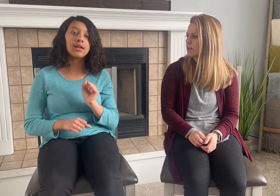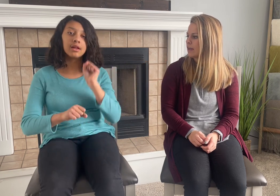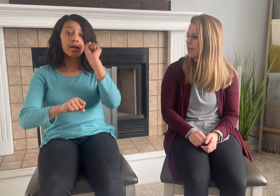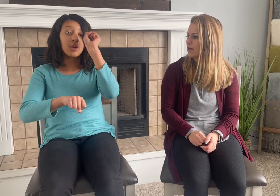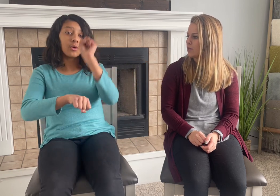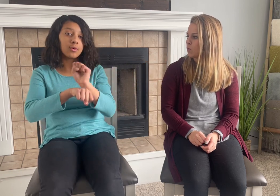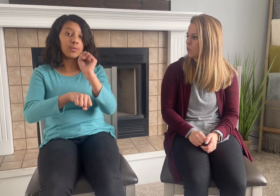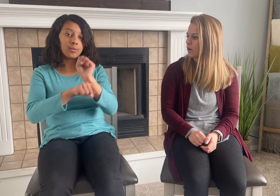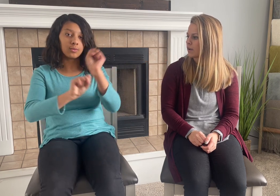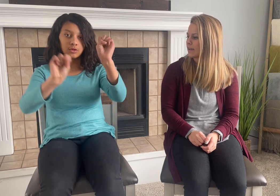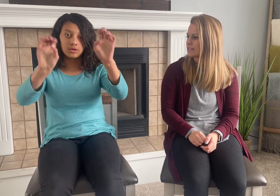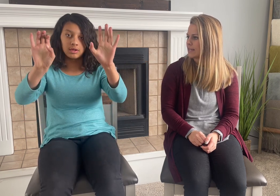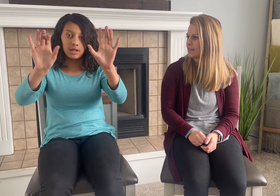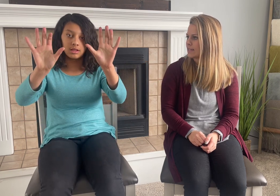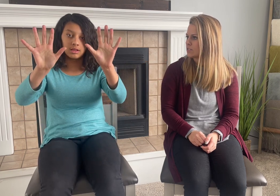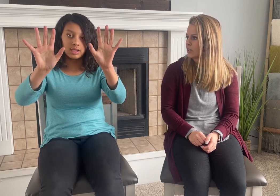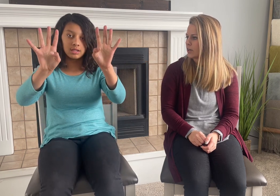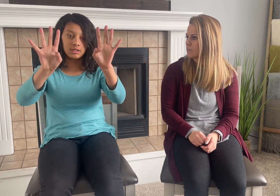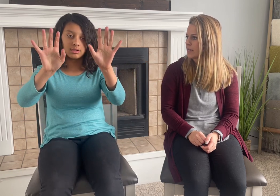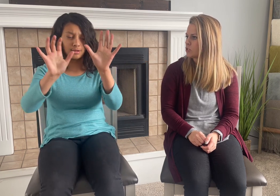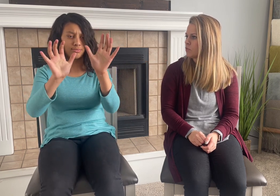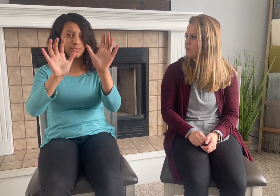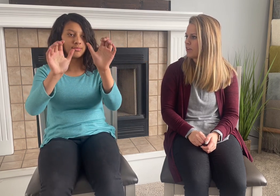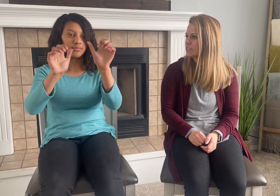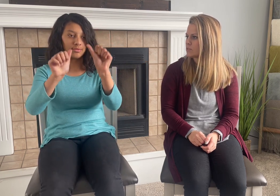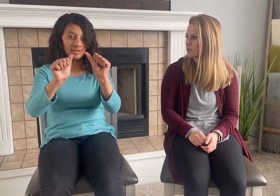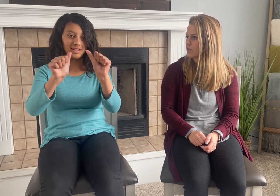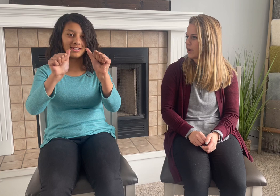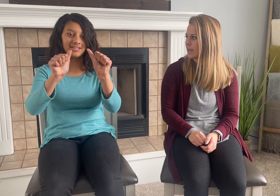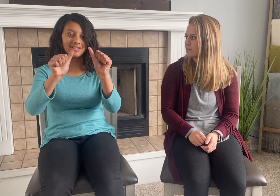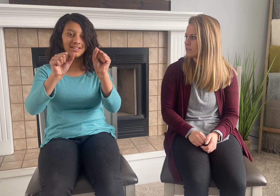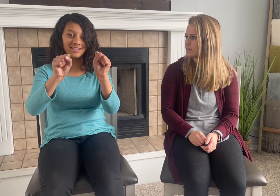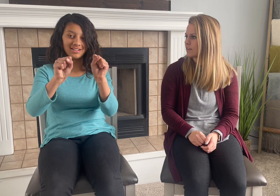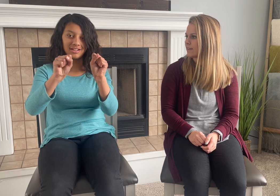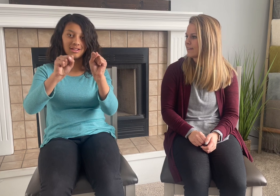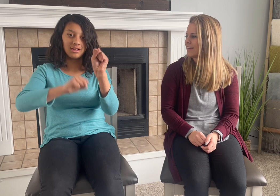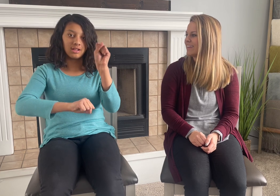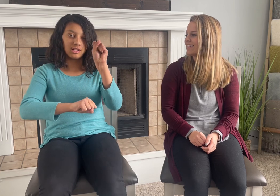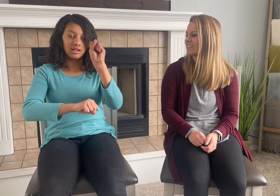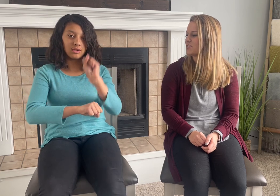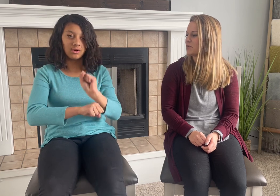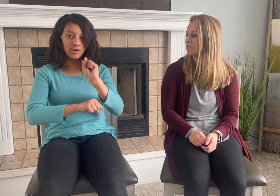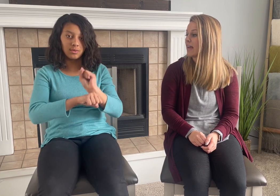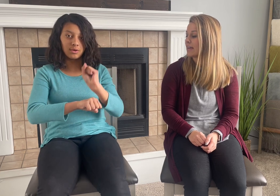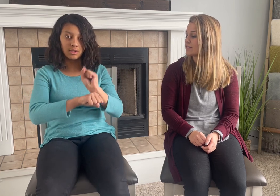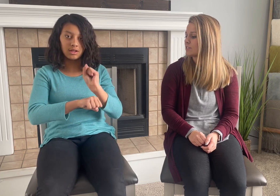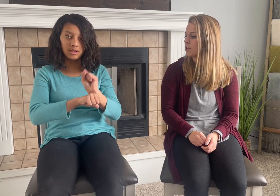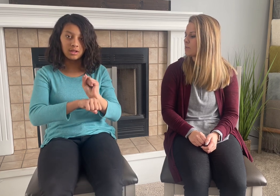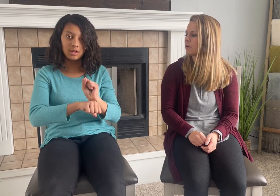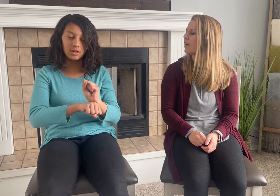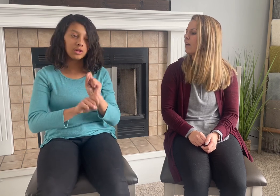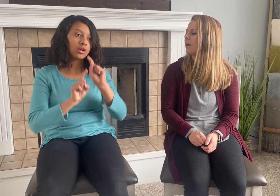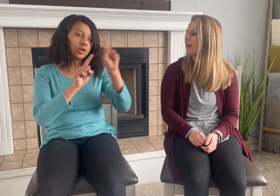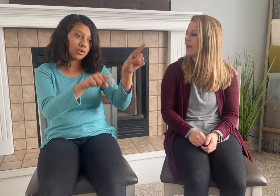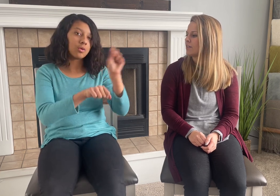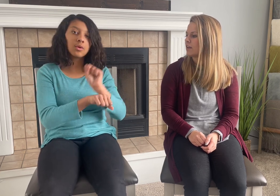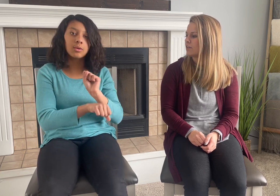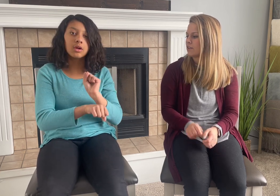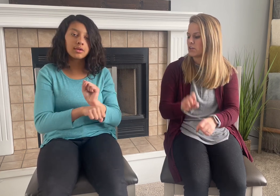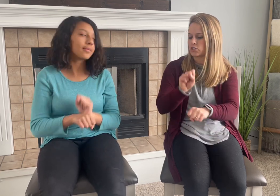And then work is like this. You're going to make two fists with your hands, like two of the S shape. And then your